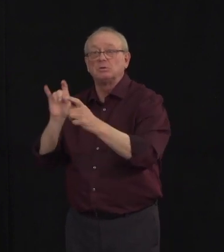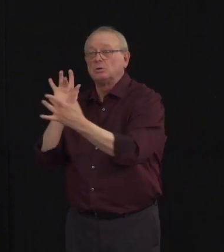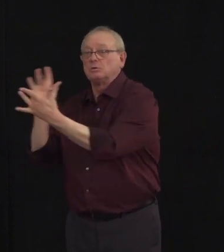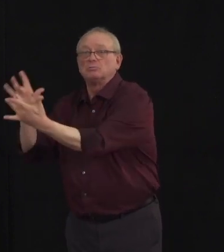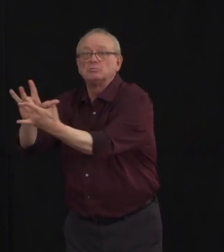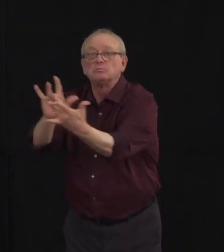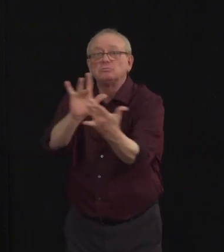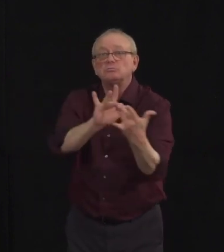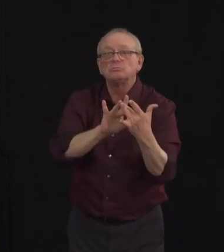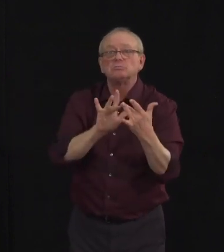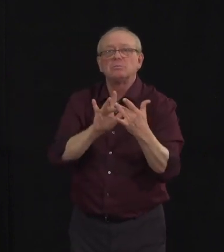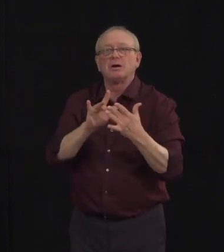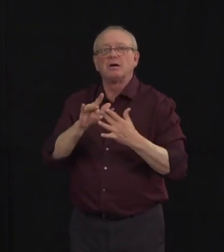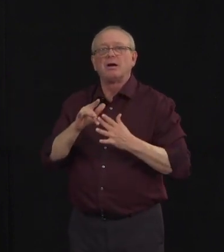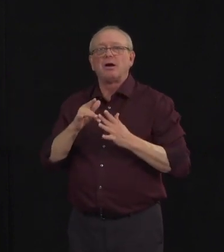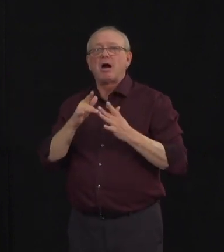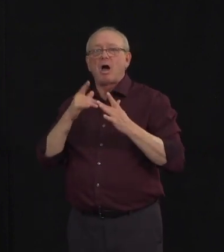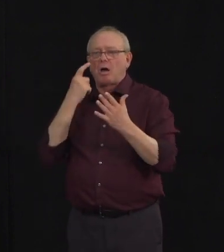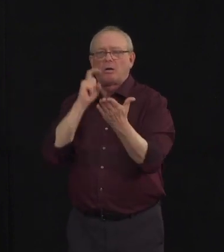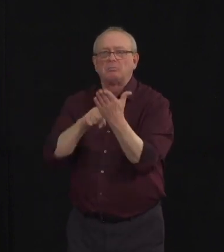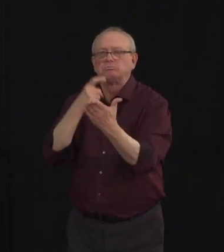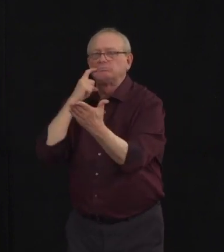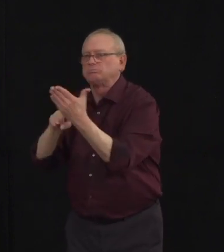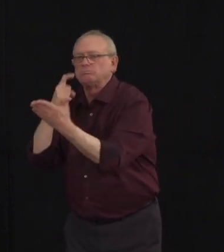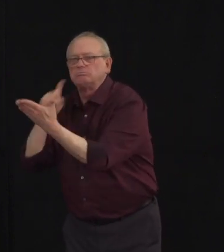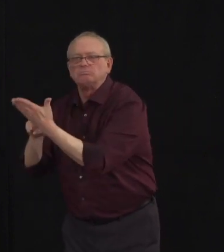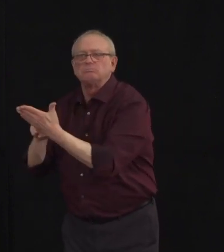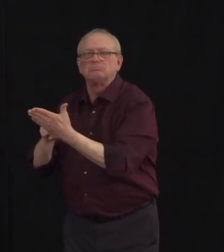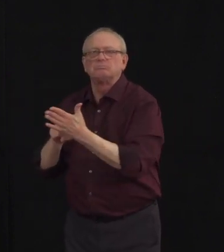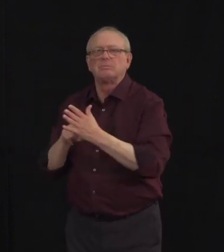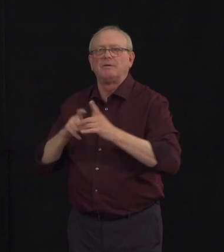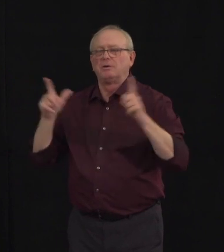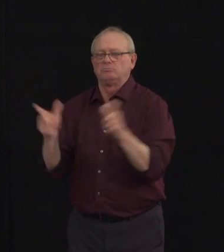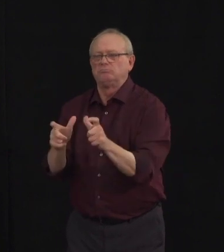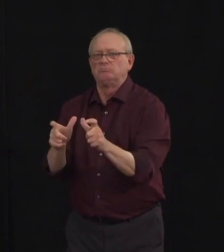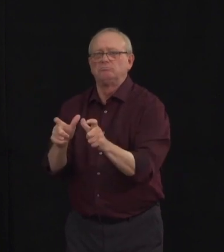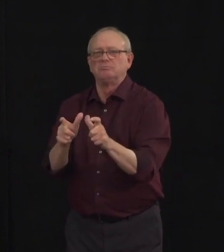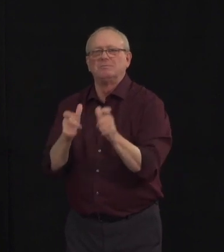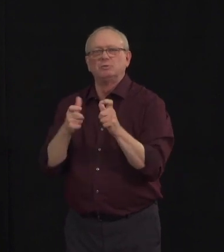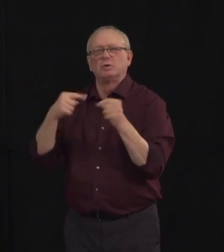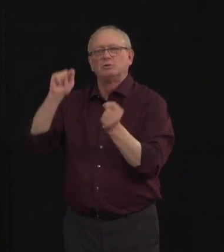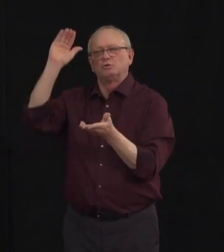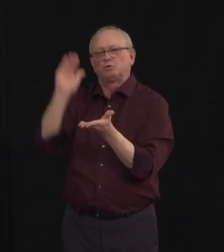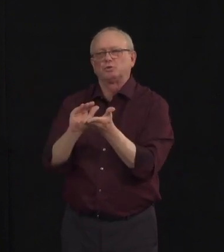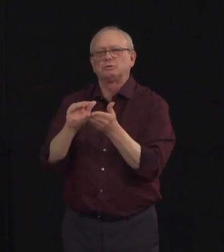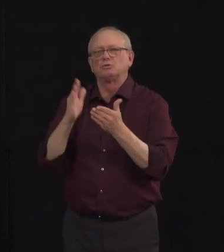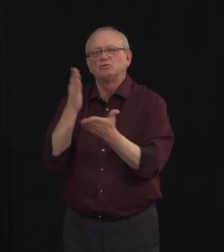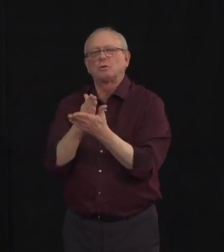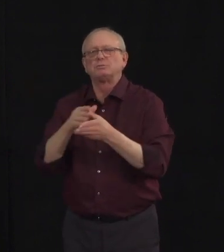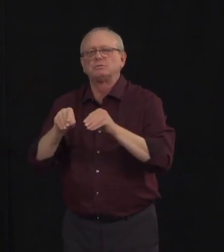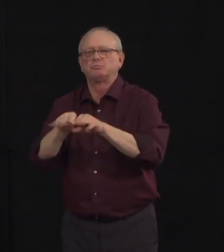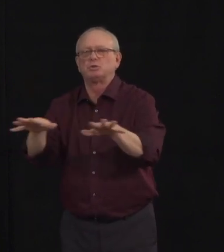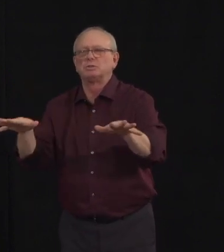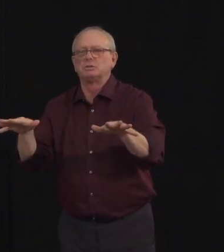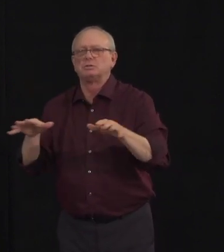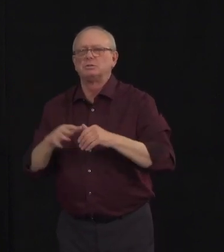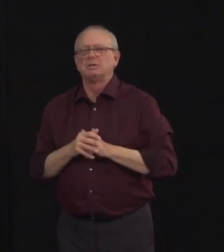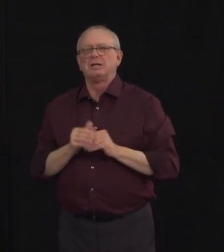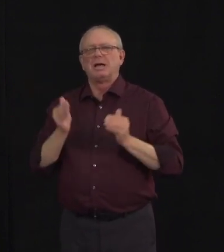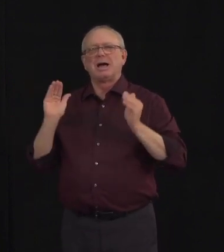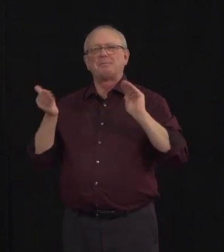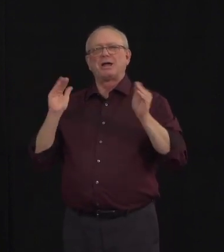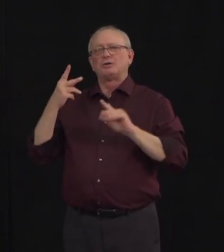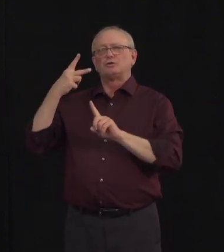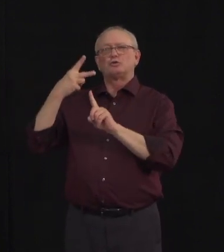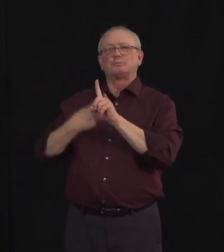spread much more promptly than we could at the start of this pandemic. With this expanded testing capacity, we also